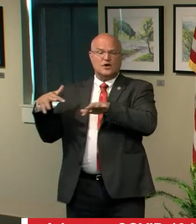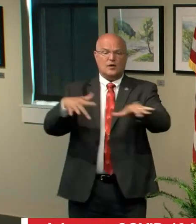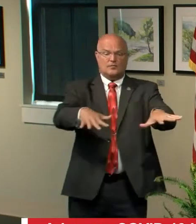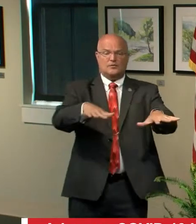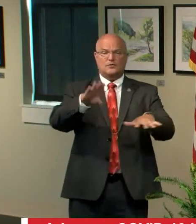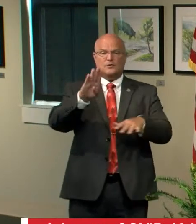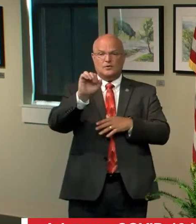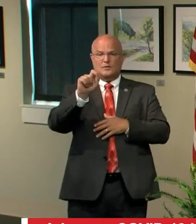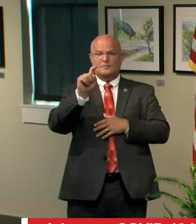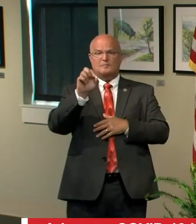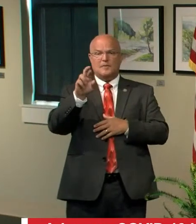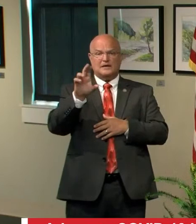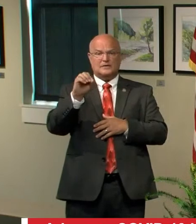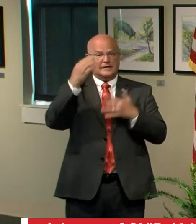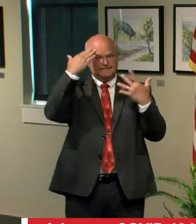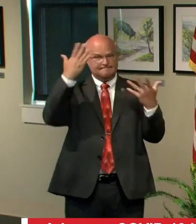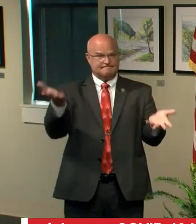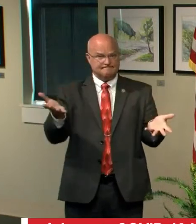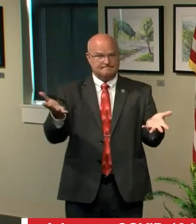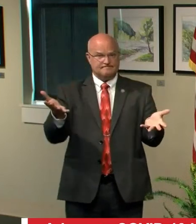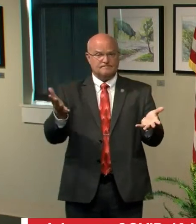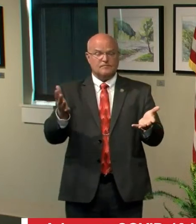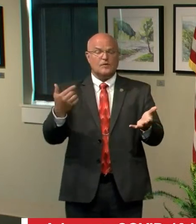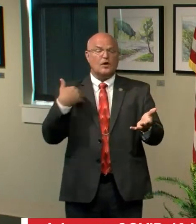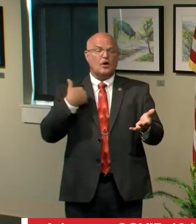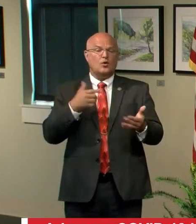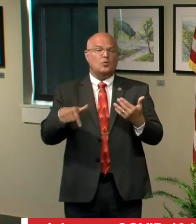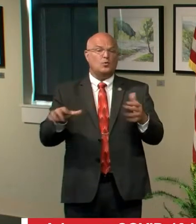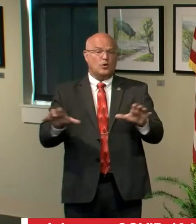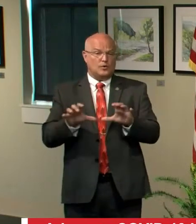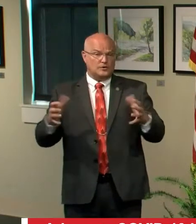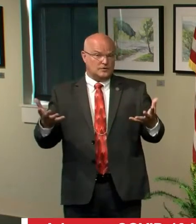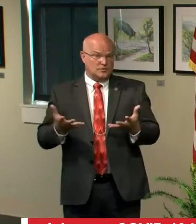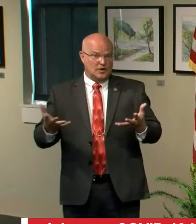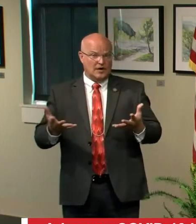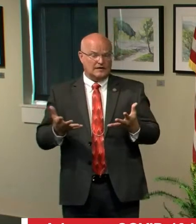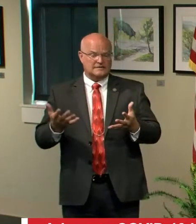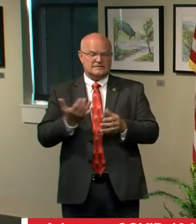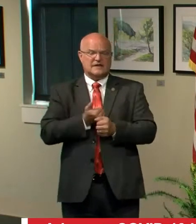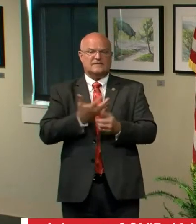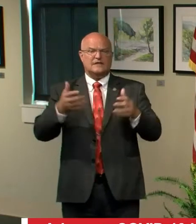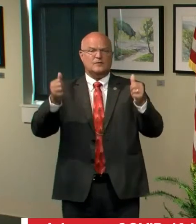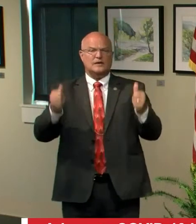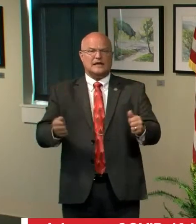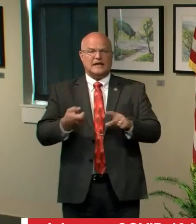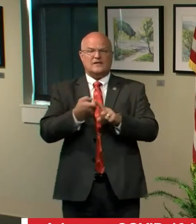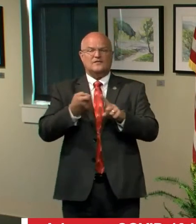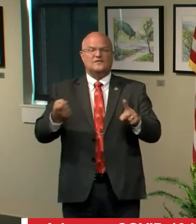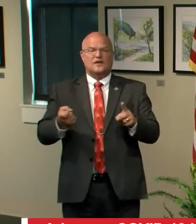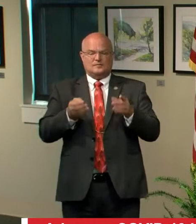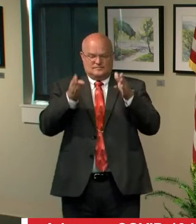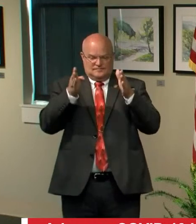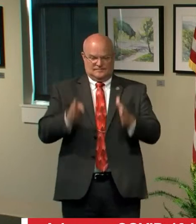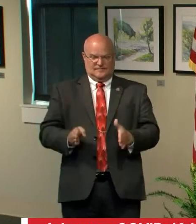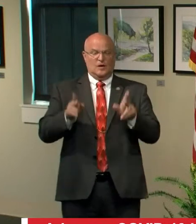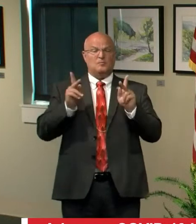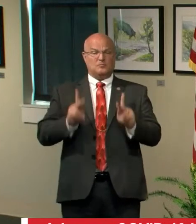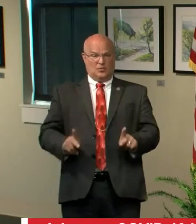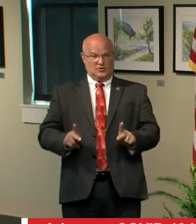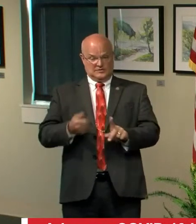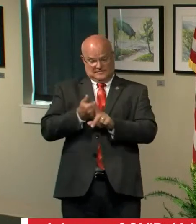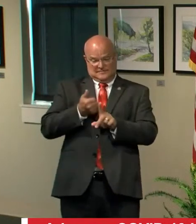in a stronger fashion. All we can do is everything that we can from an individual discipline